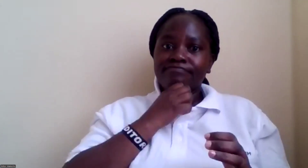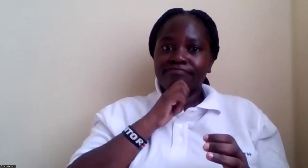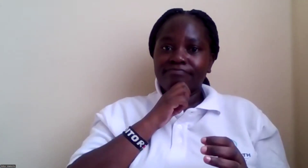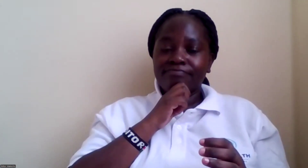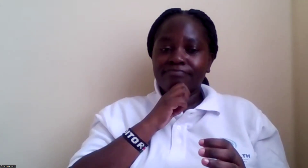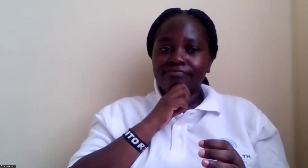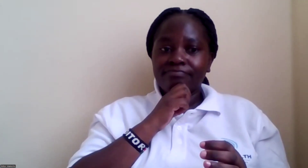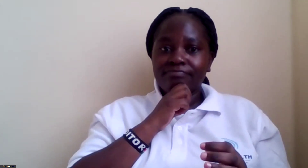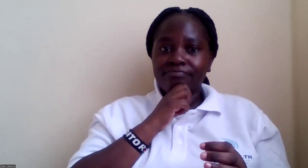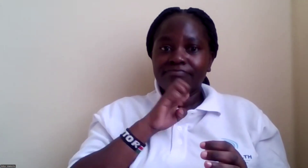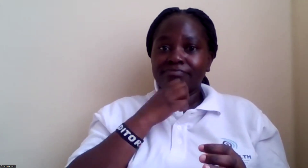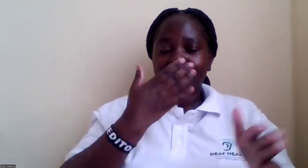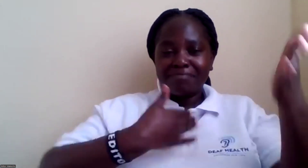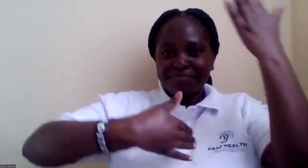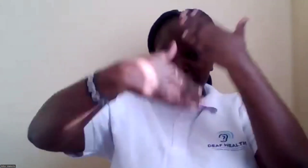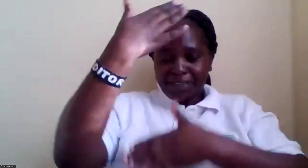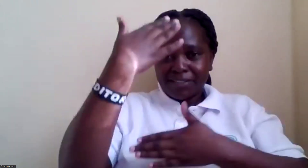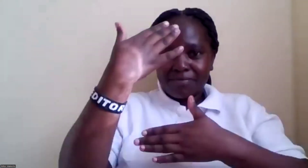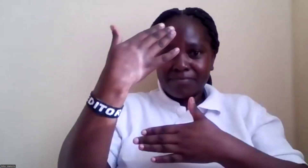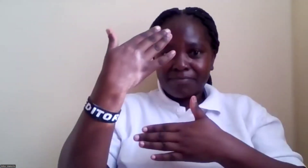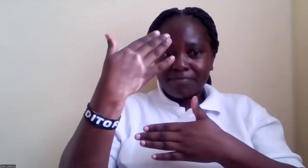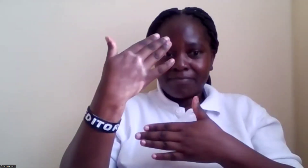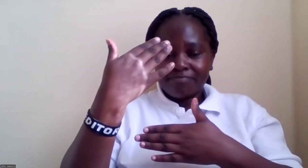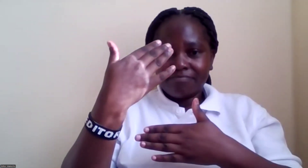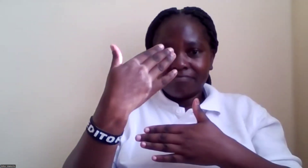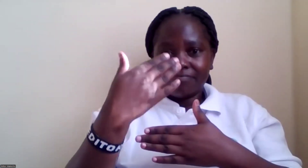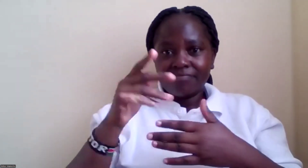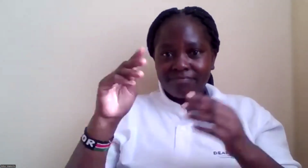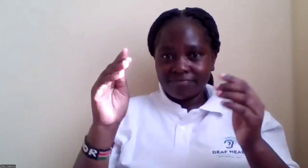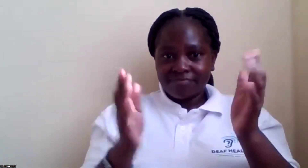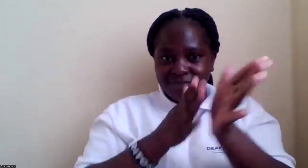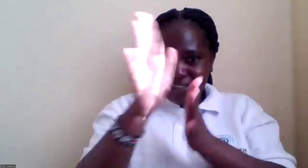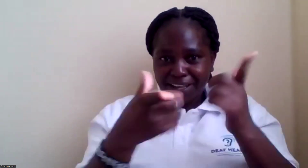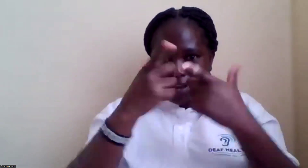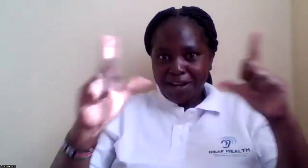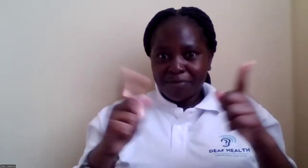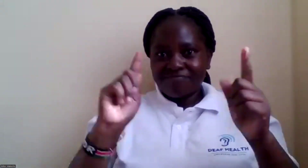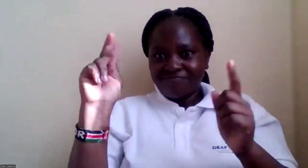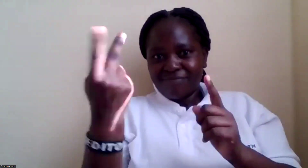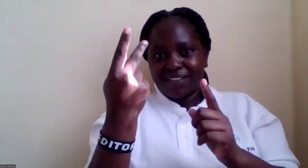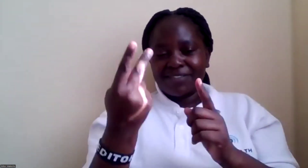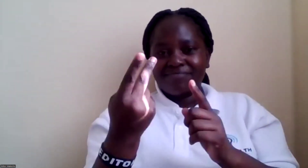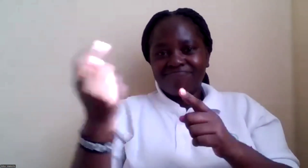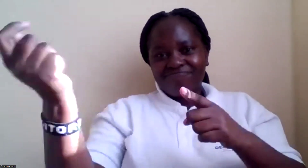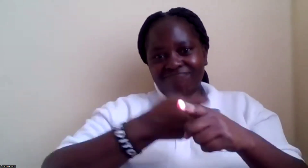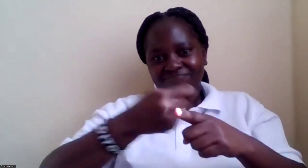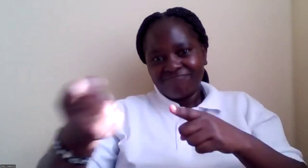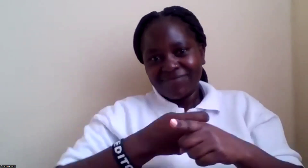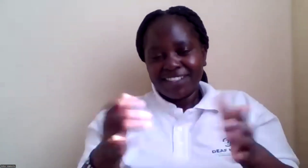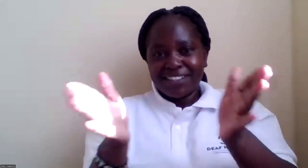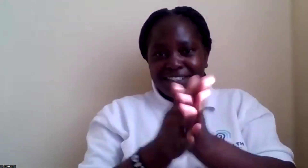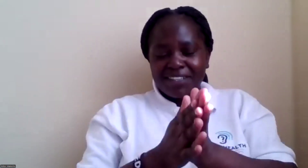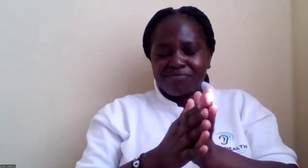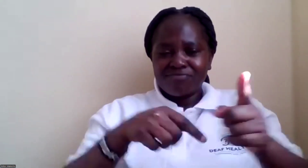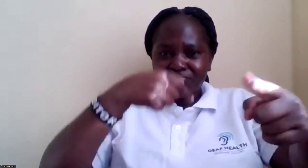she's a professional Kenya Sign Language trainer. Yeah, and she will be our first